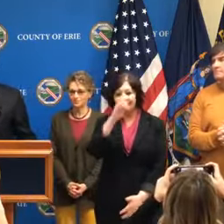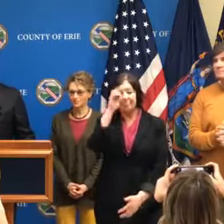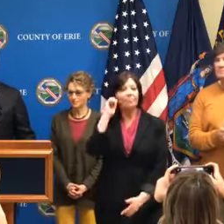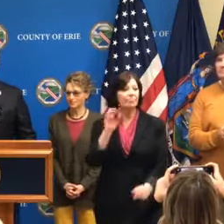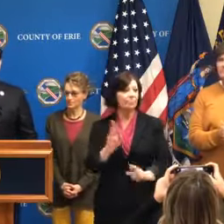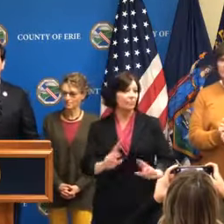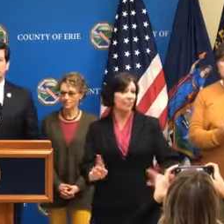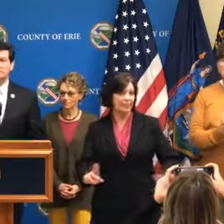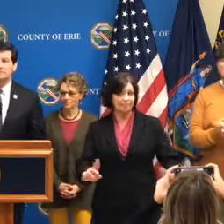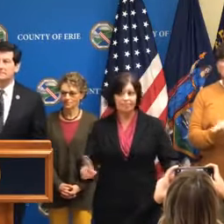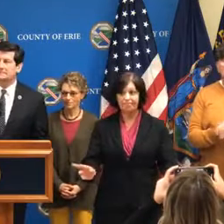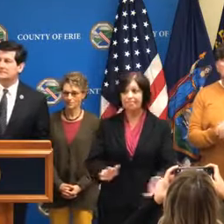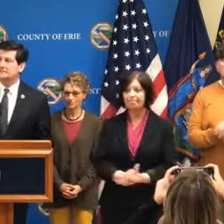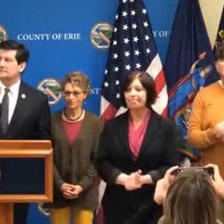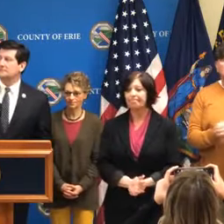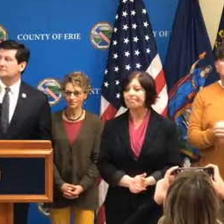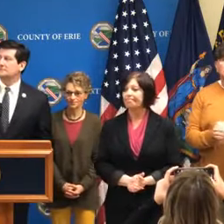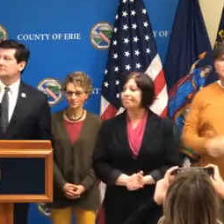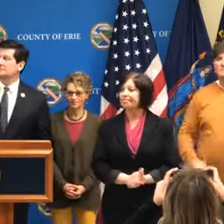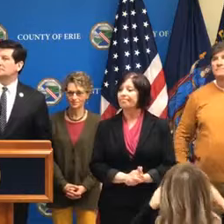Is everyone ready?